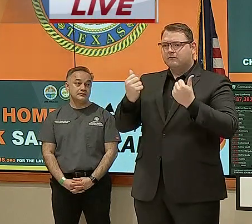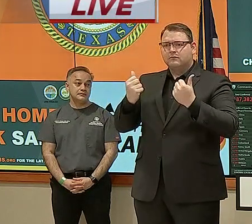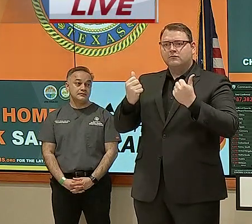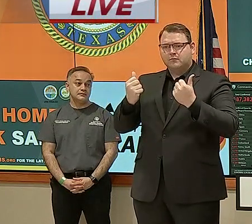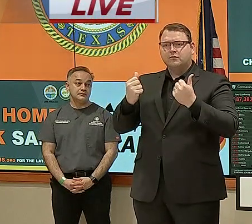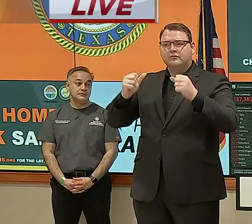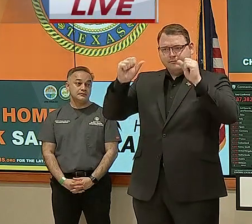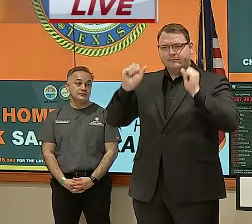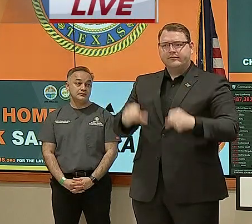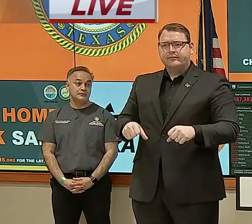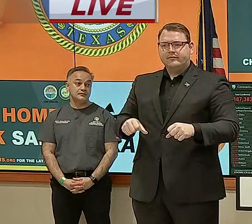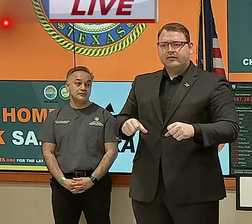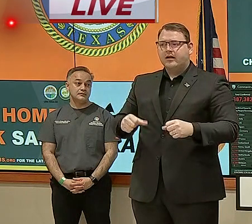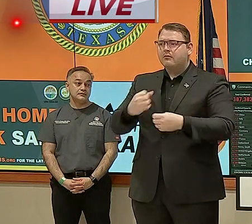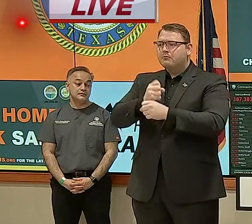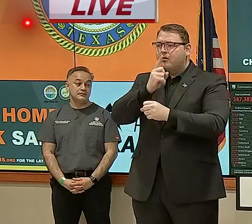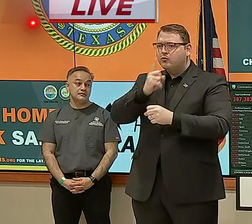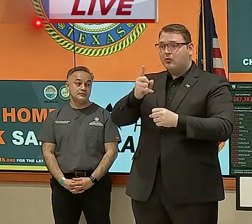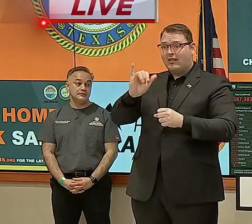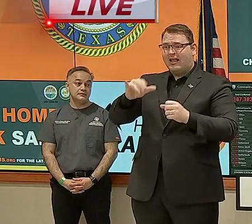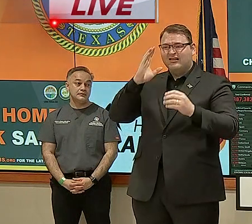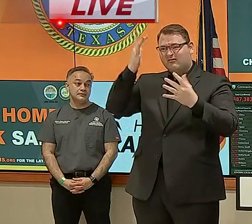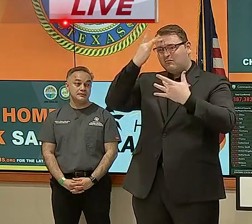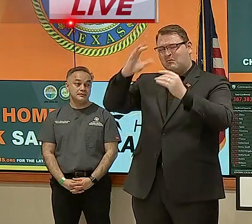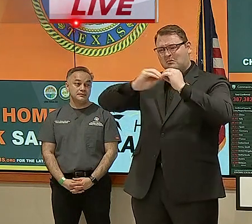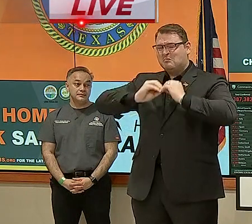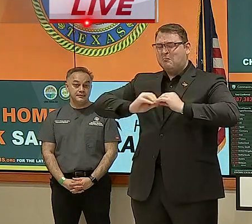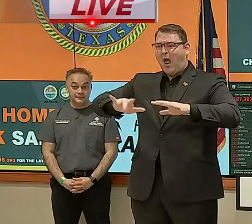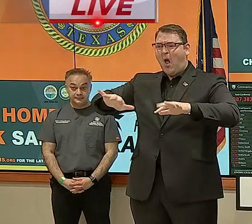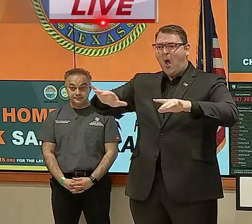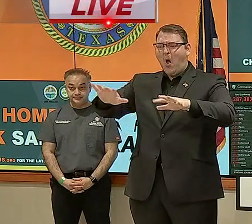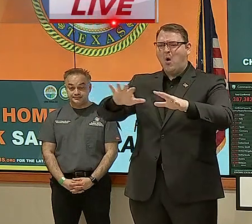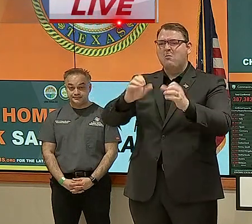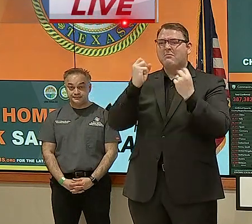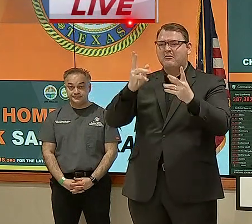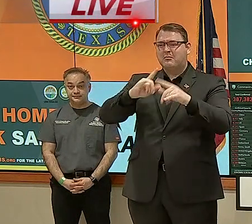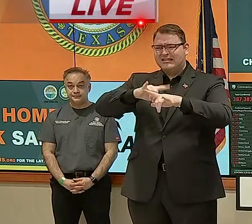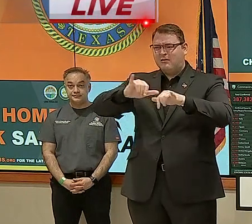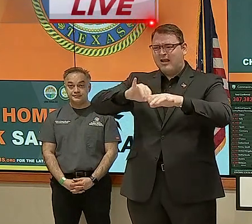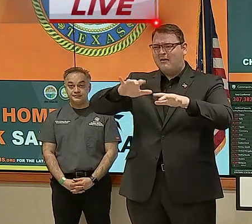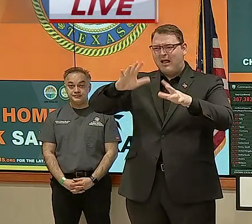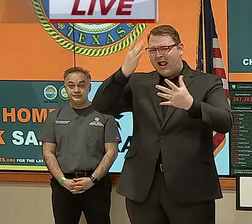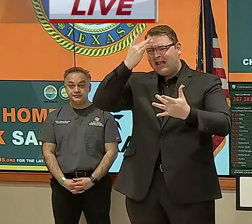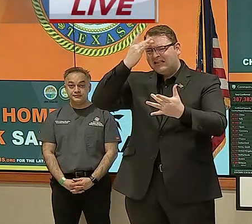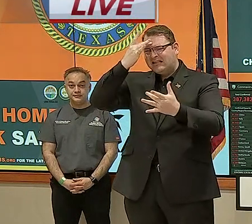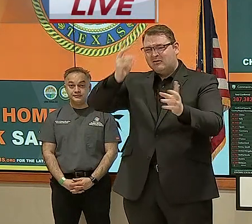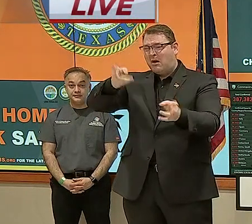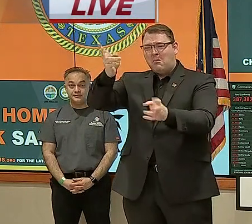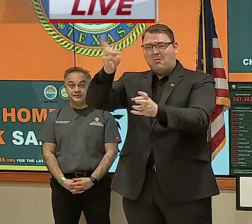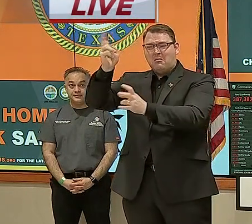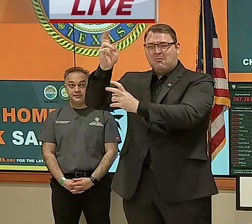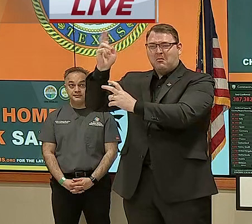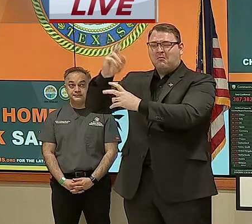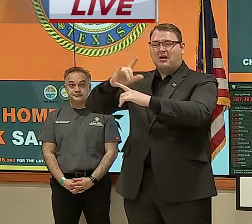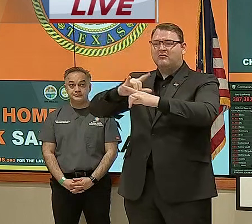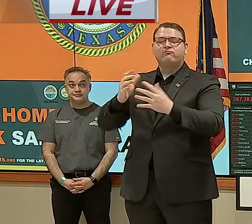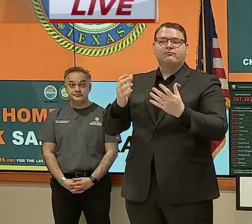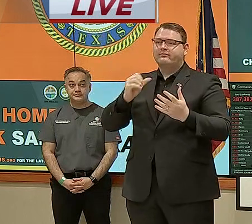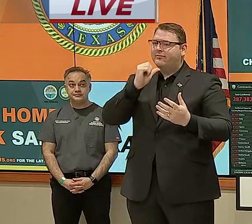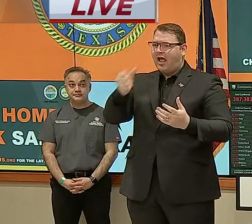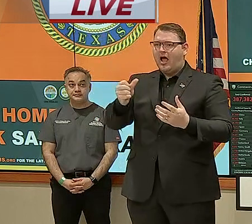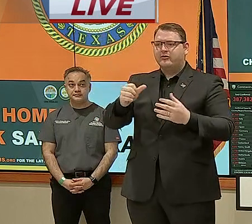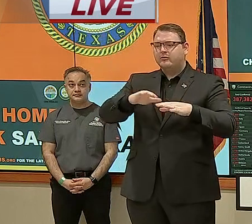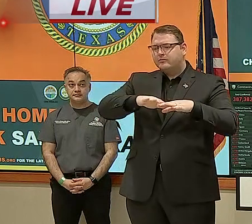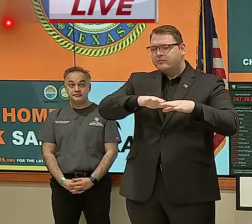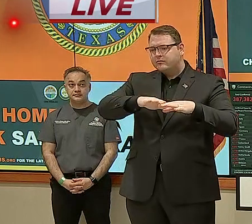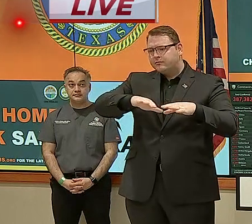our healthcare system and therefore our community as a whole. No one, including myself, wants to be in a position to sign that